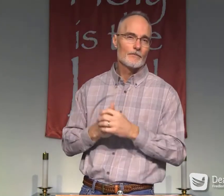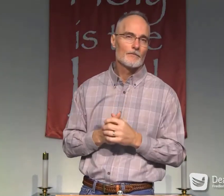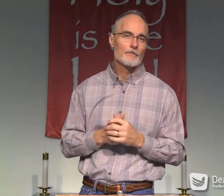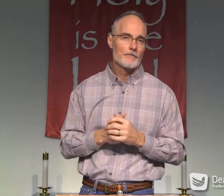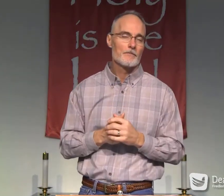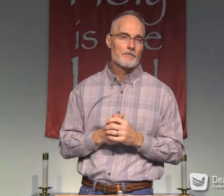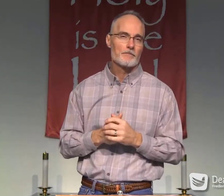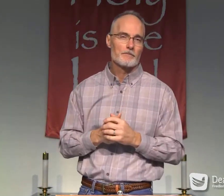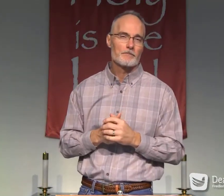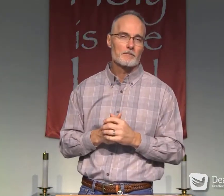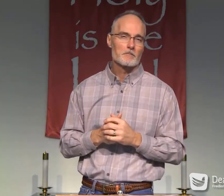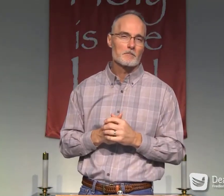That's where your heart is.